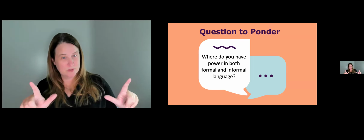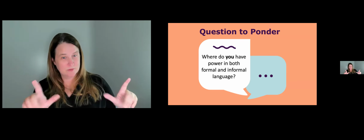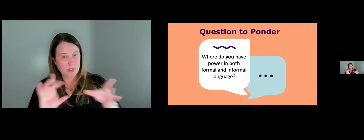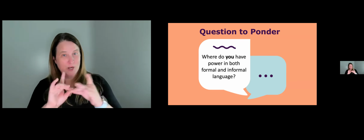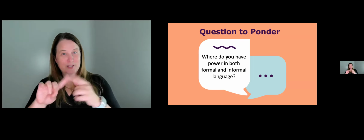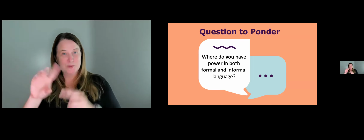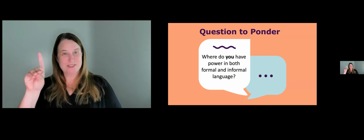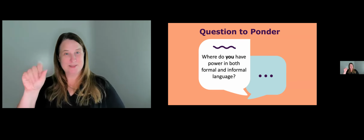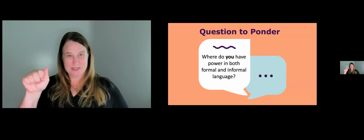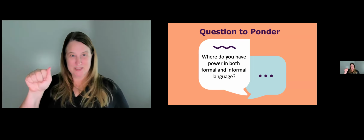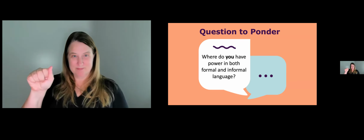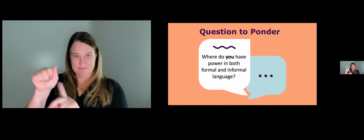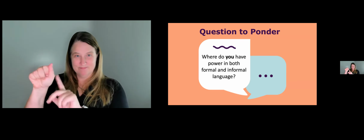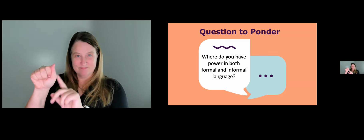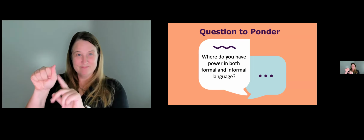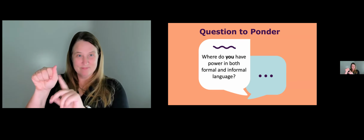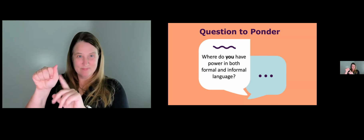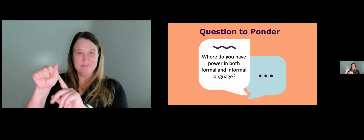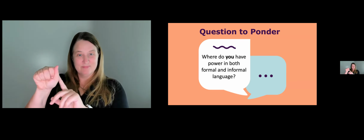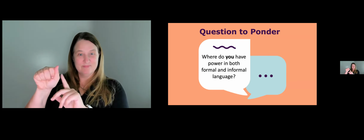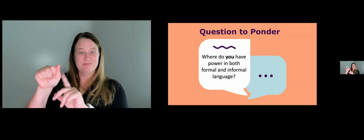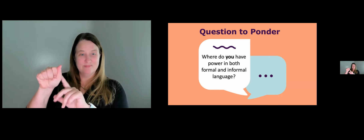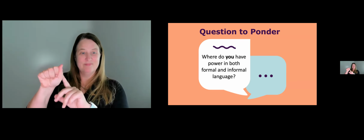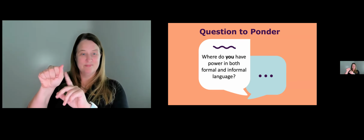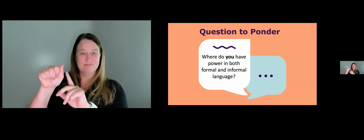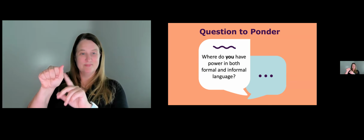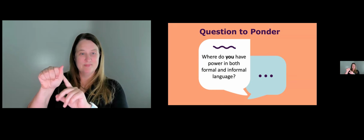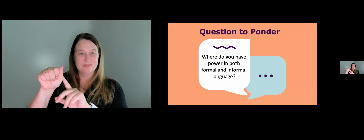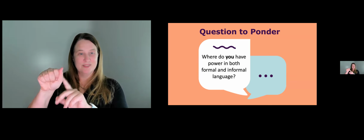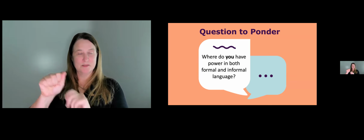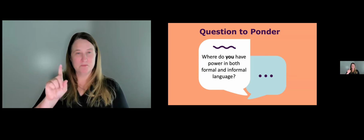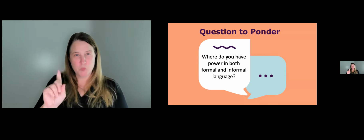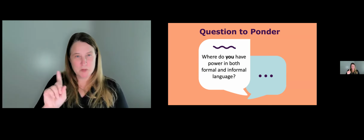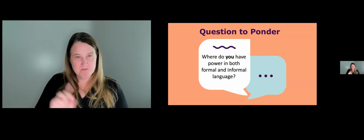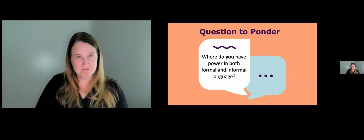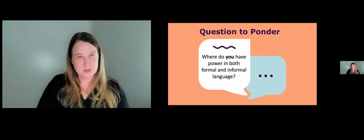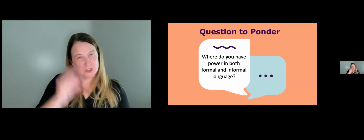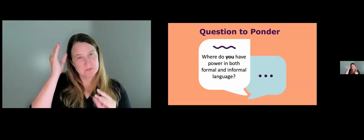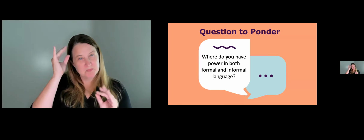opportunities for use of formal and informal language as it relates to disability.